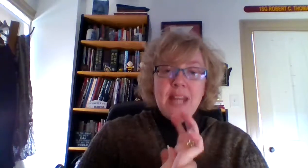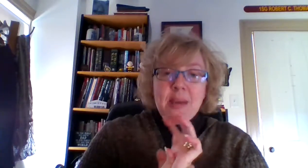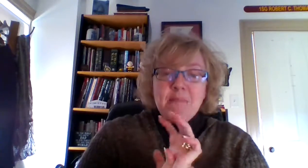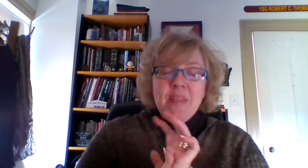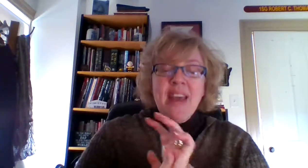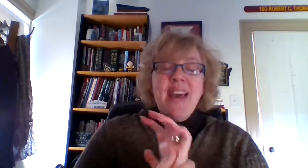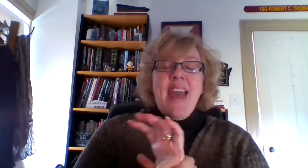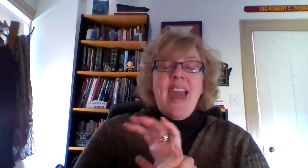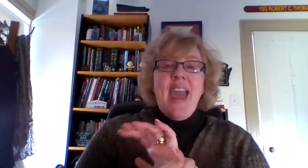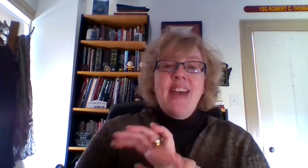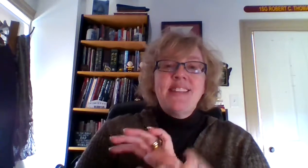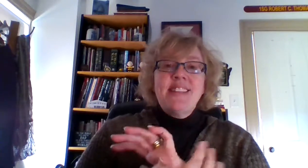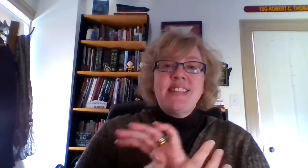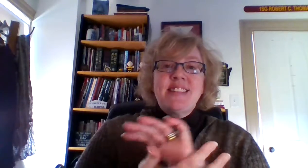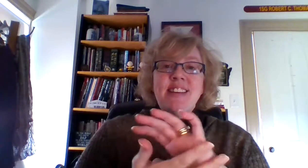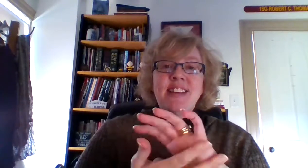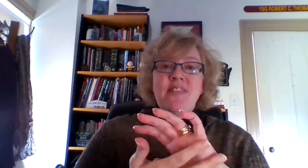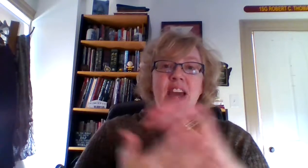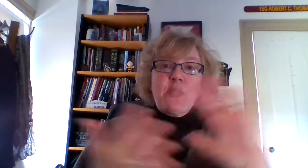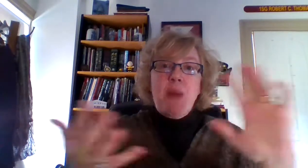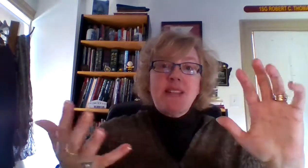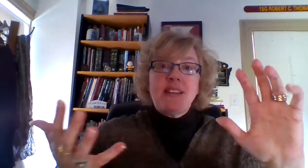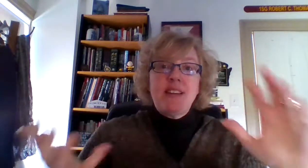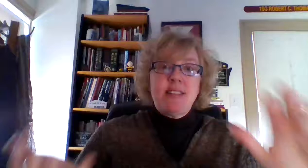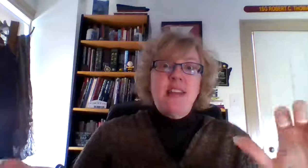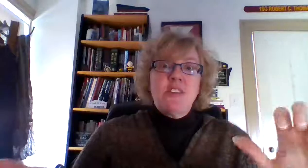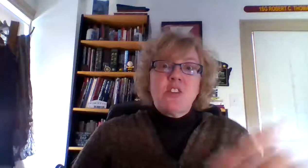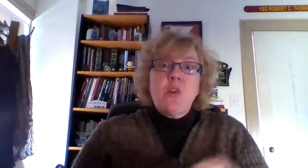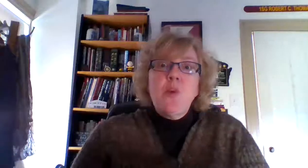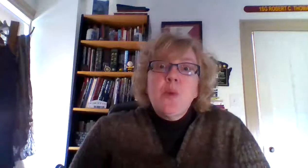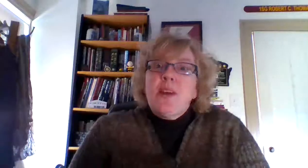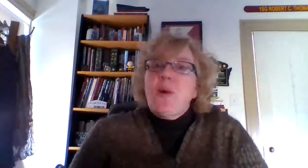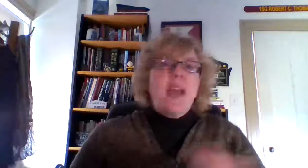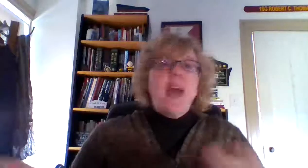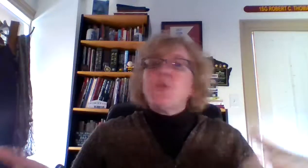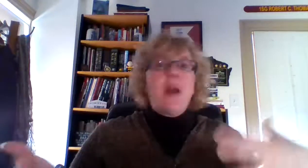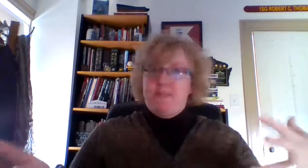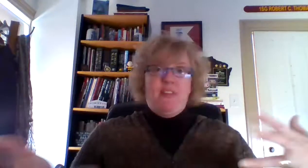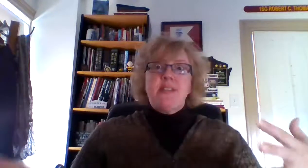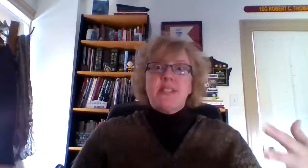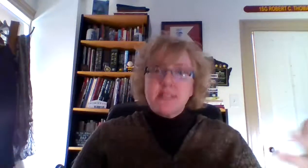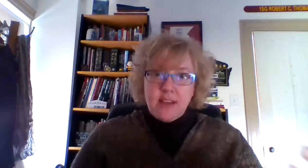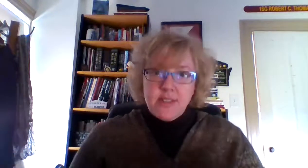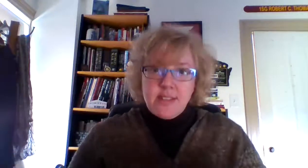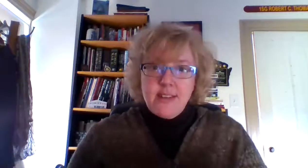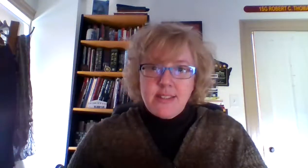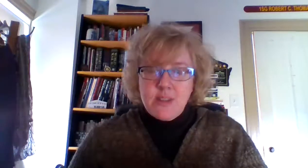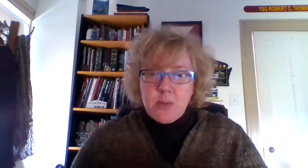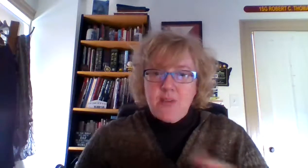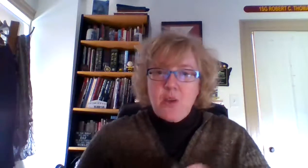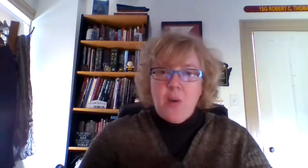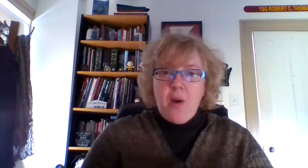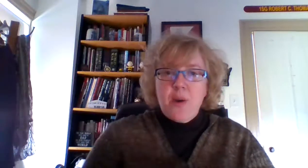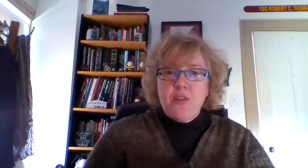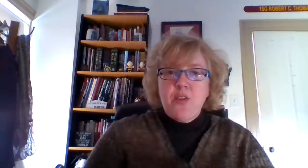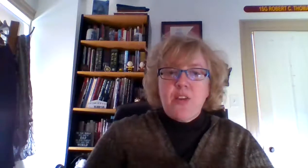Monday. And that's basically attendance. So you really only have to write 5, 6, 7 sentences, whatever you want, whatever you feel